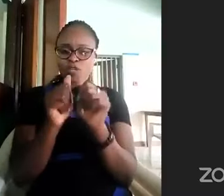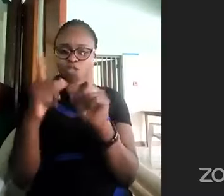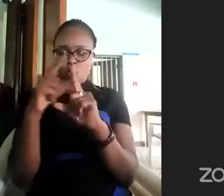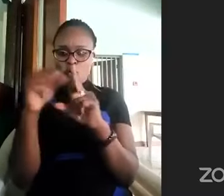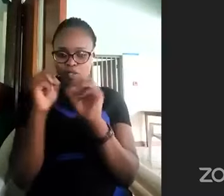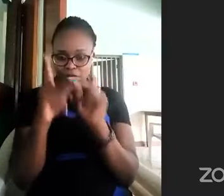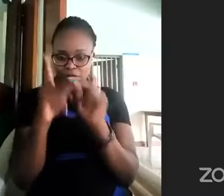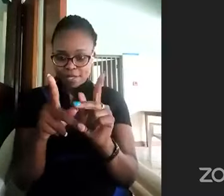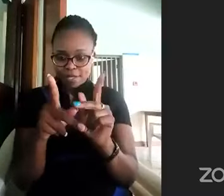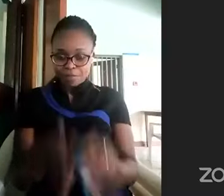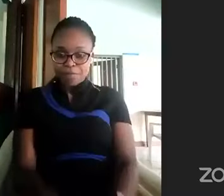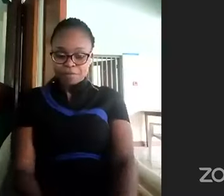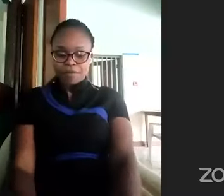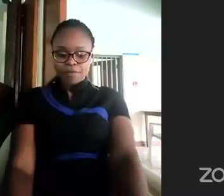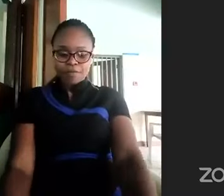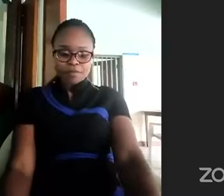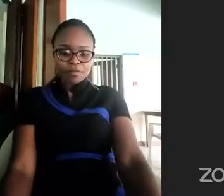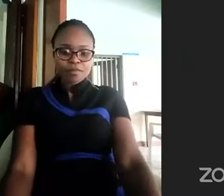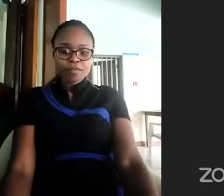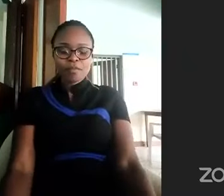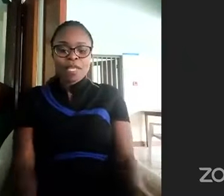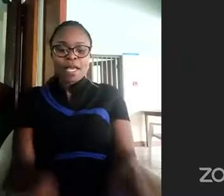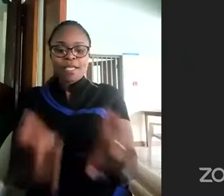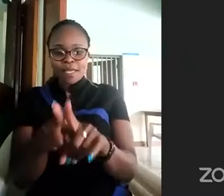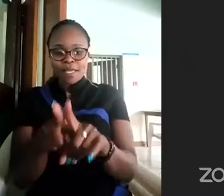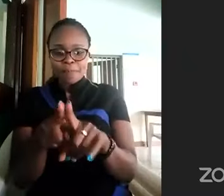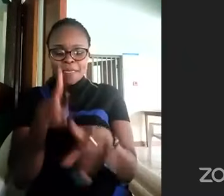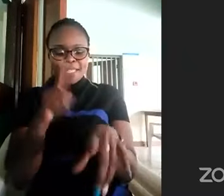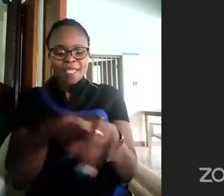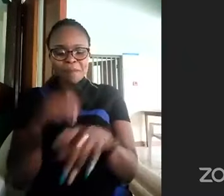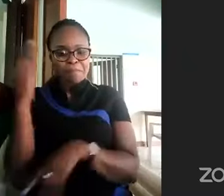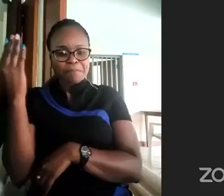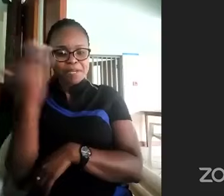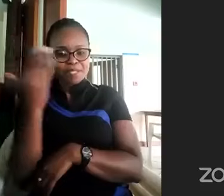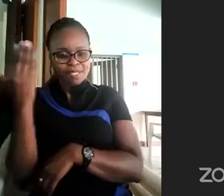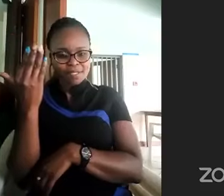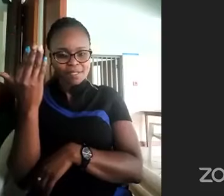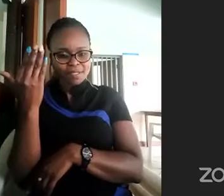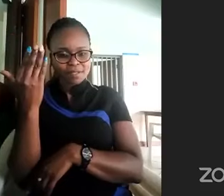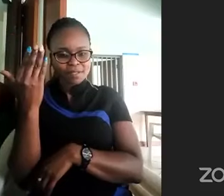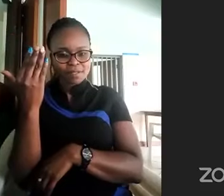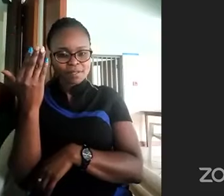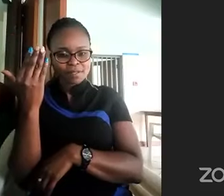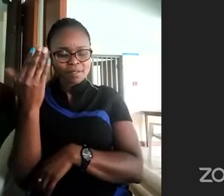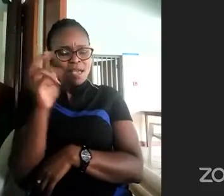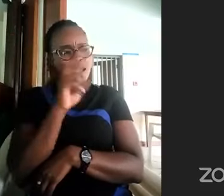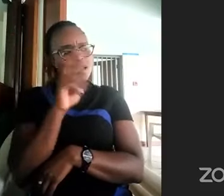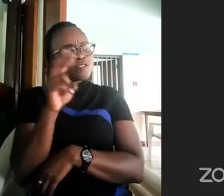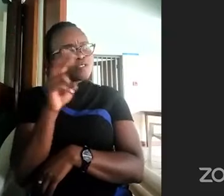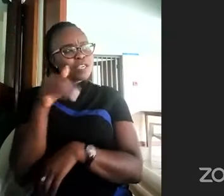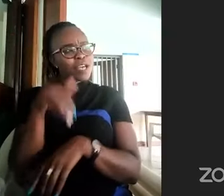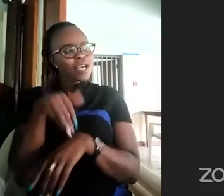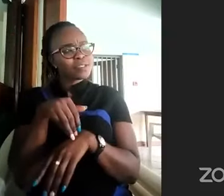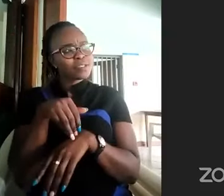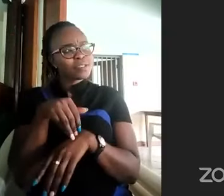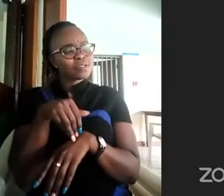when Vera was presenting, something that I was looking at was reasonable accommodation. And